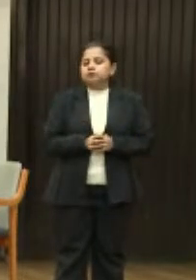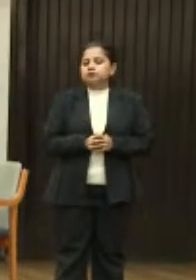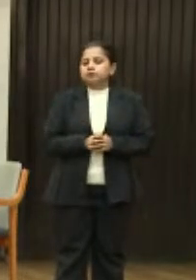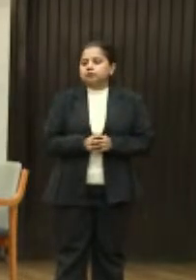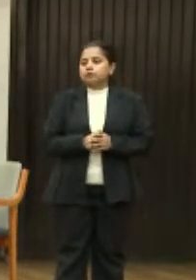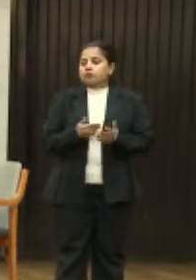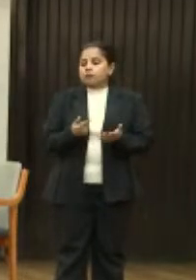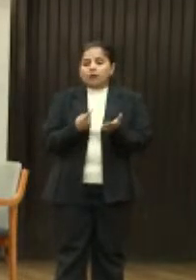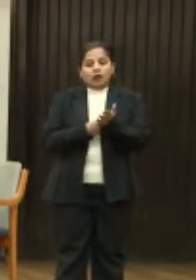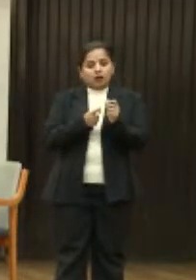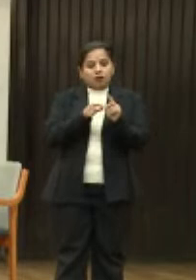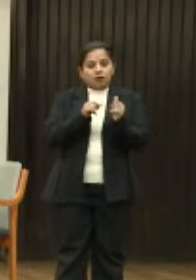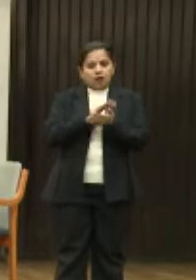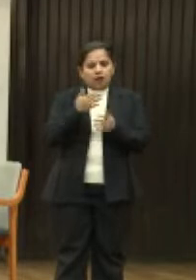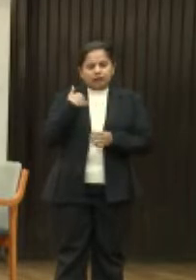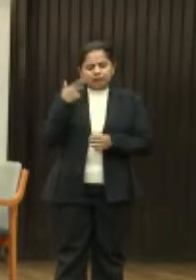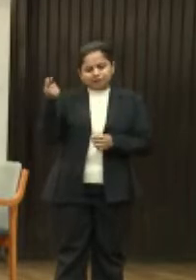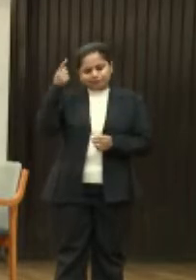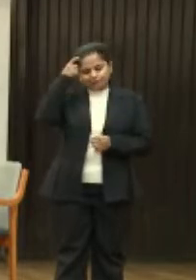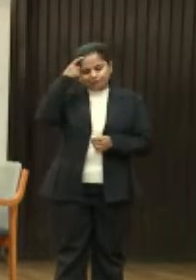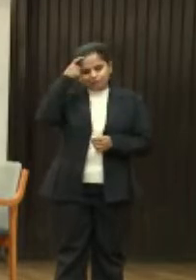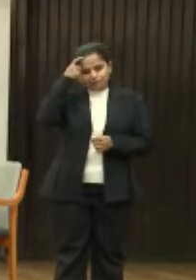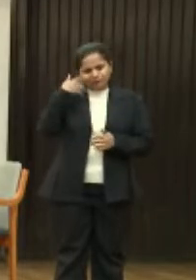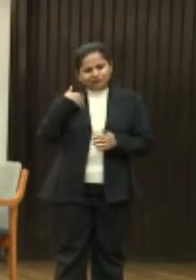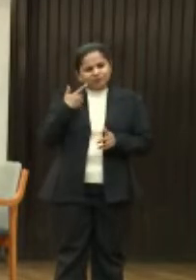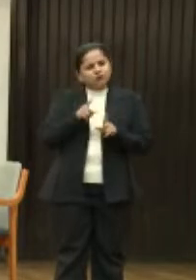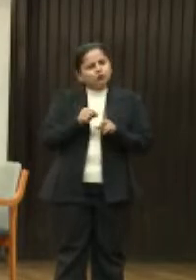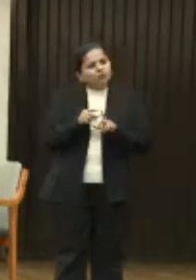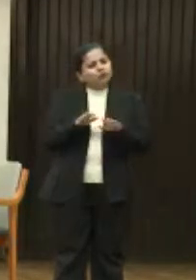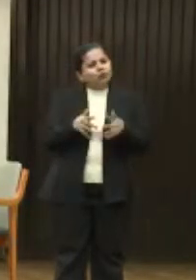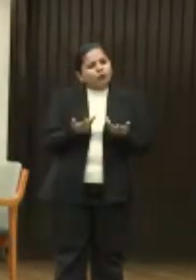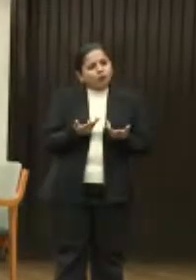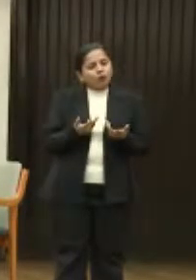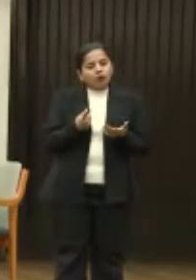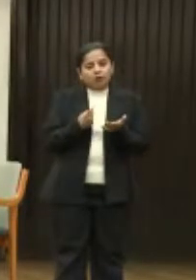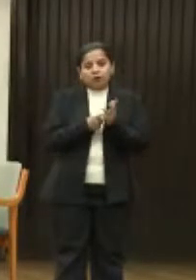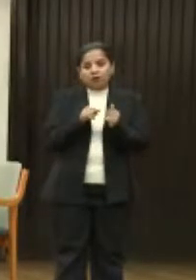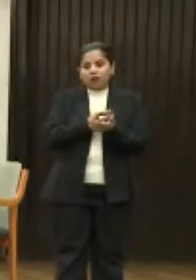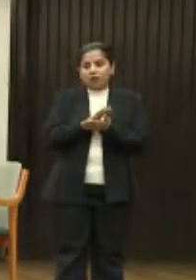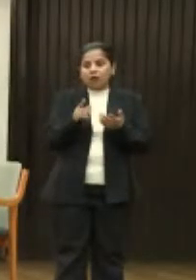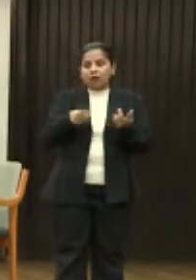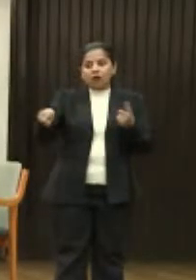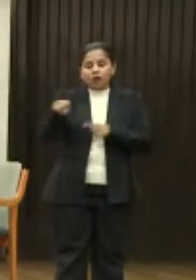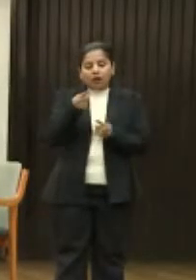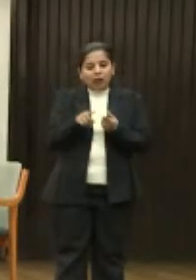So Rakesh and I, we scratched our heads and we said, now what do we do? Until Rakesh had a brain.